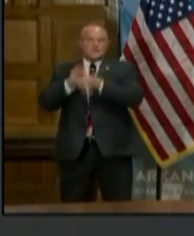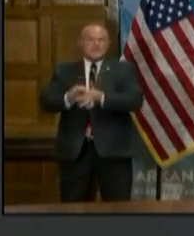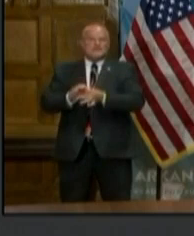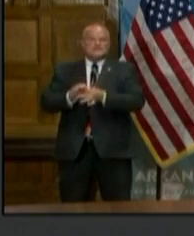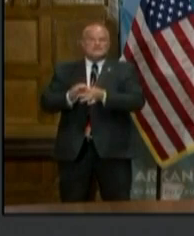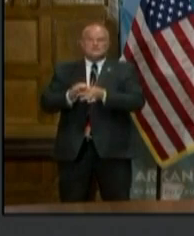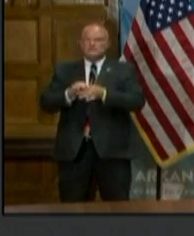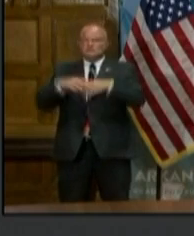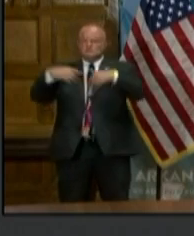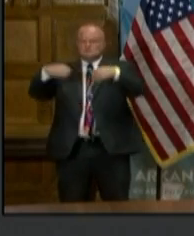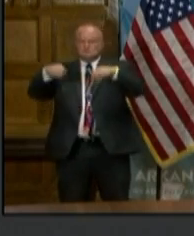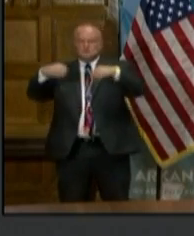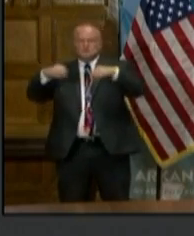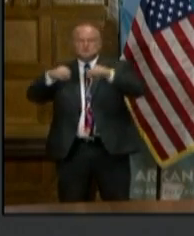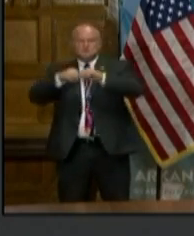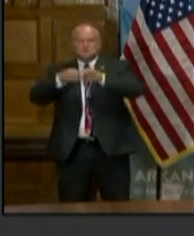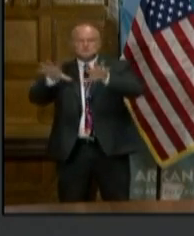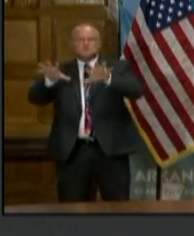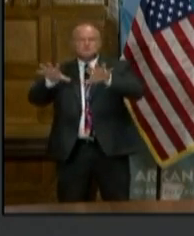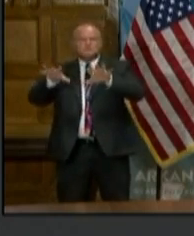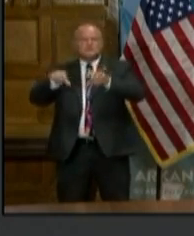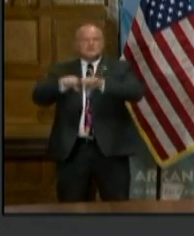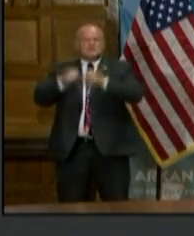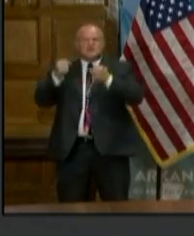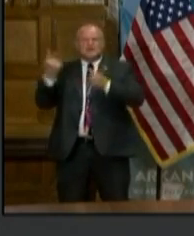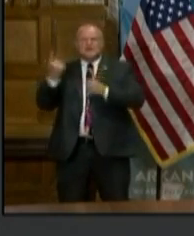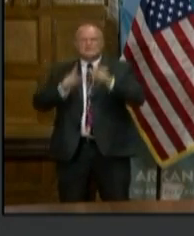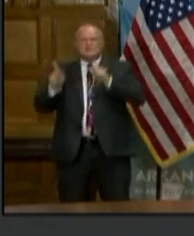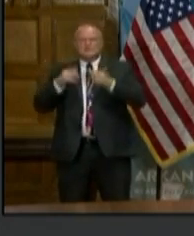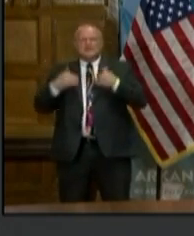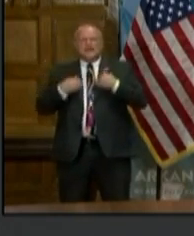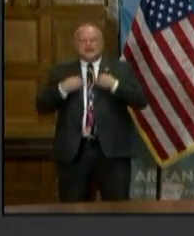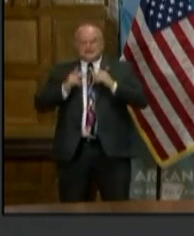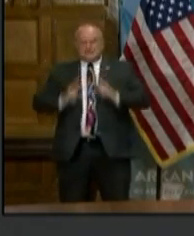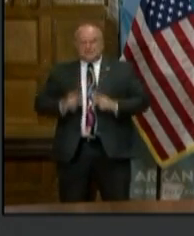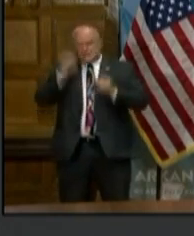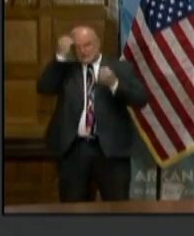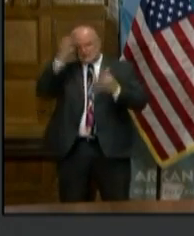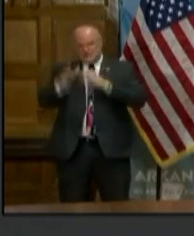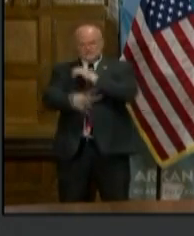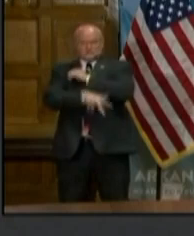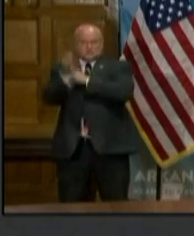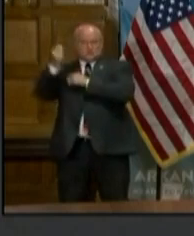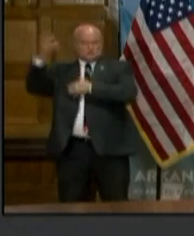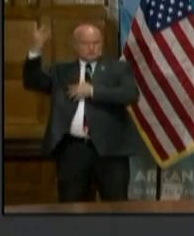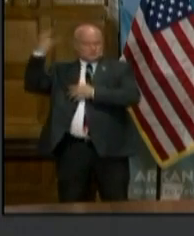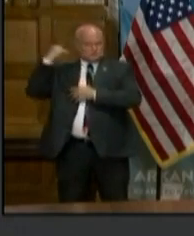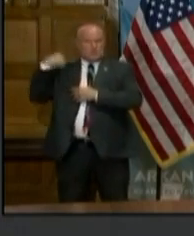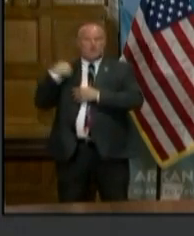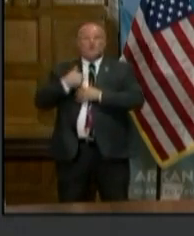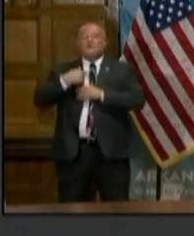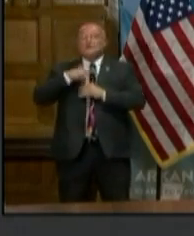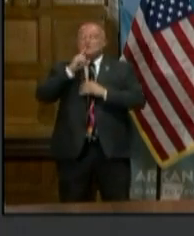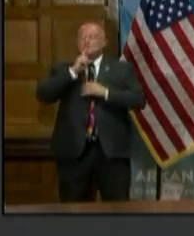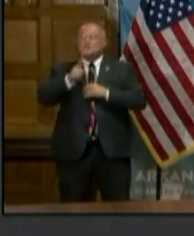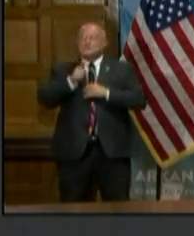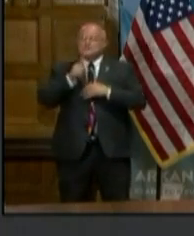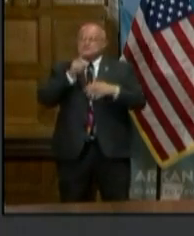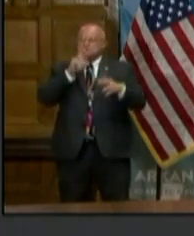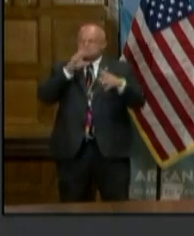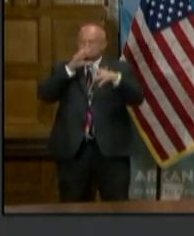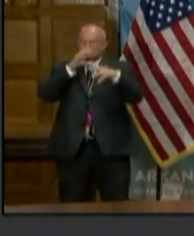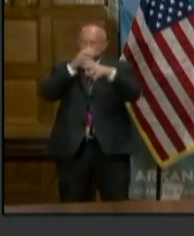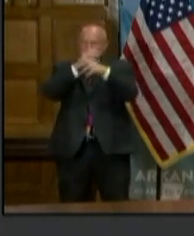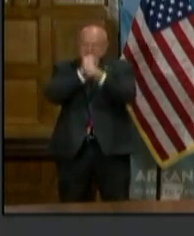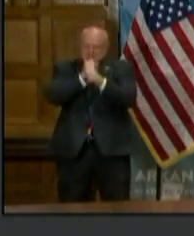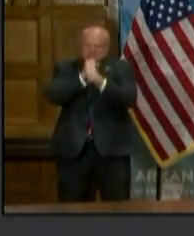to a retail breach that happened or just other areas where people have had their personal information stolen. So we've had to really ratchet